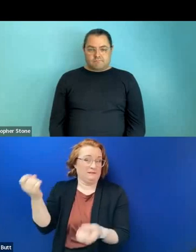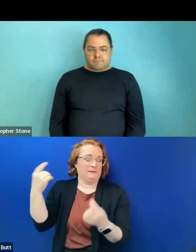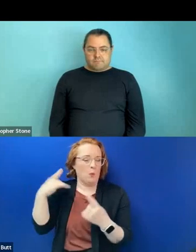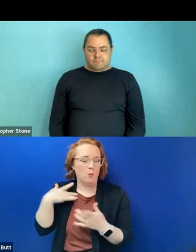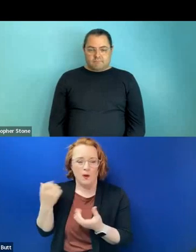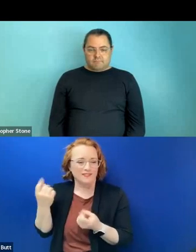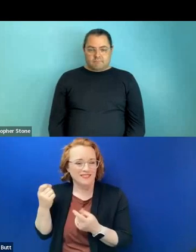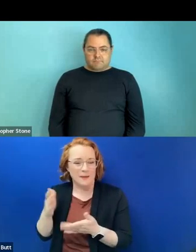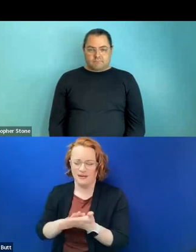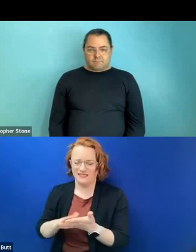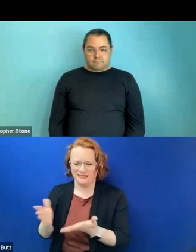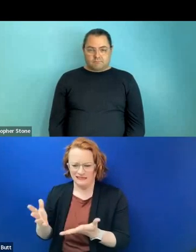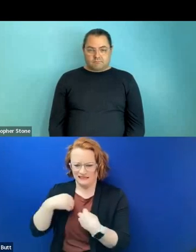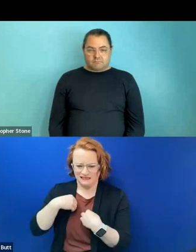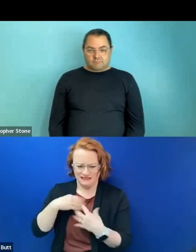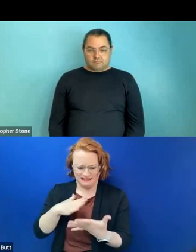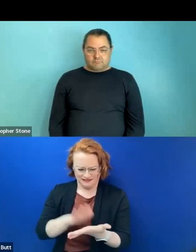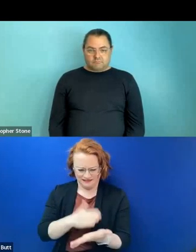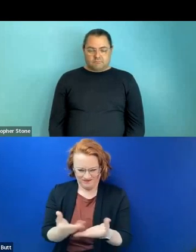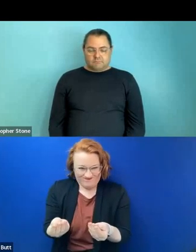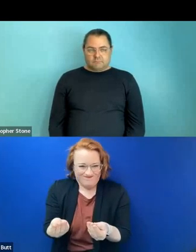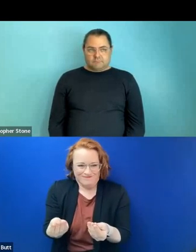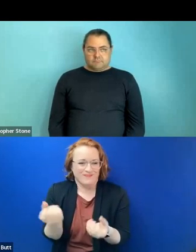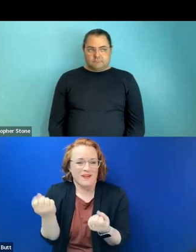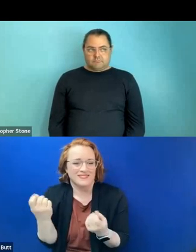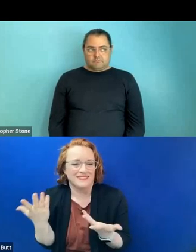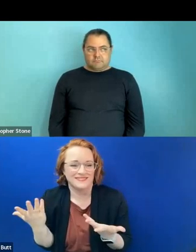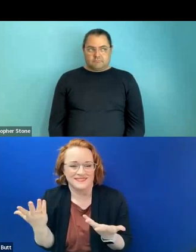language and then you can't translate it because you don't know what it means.